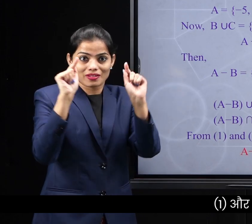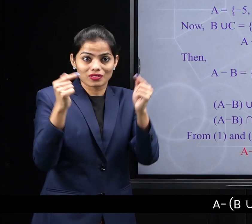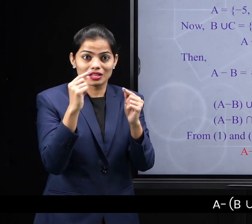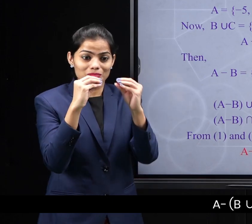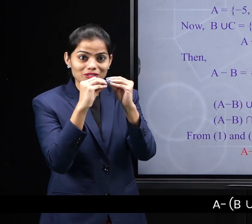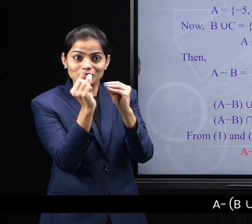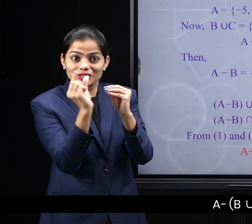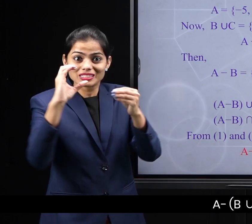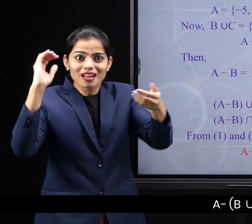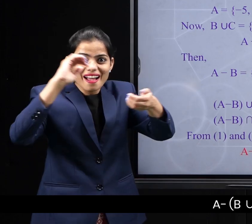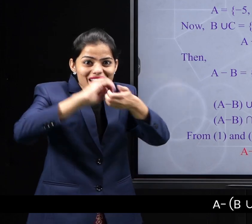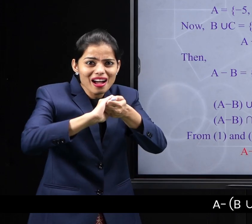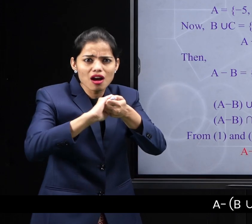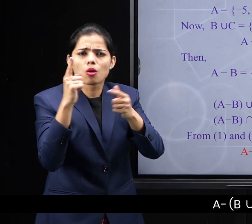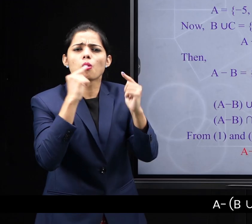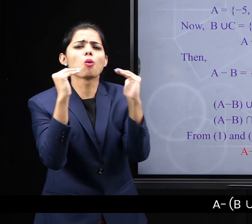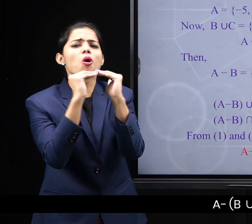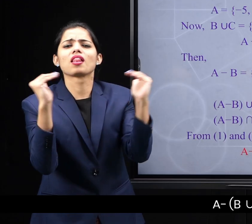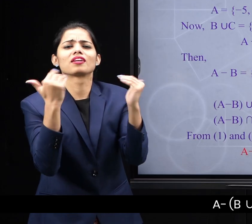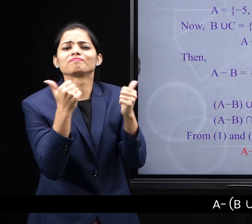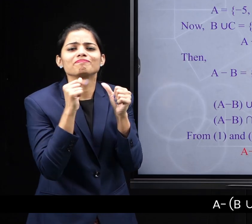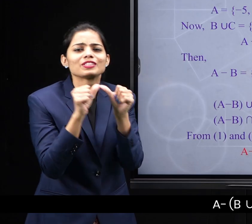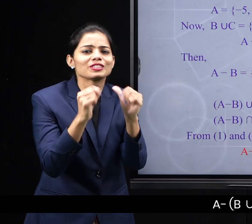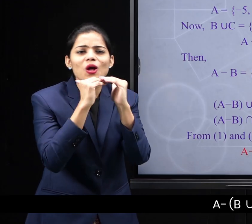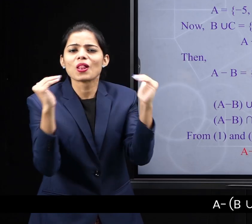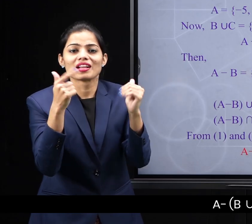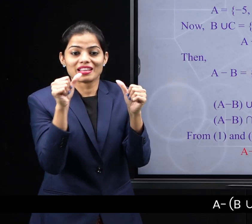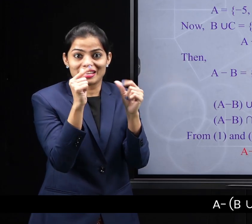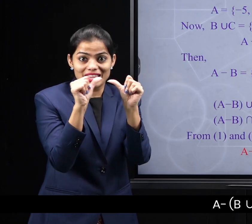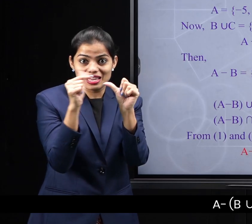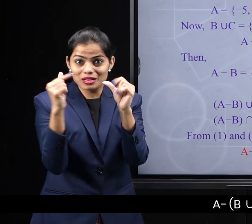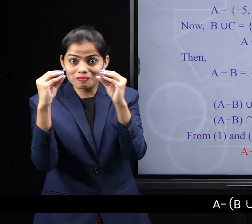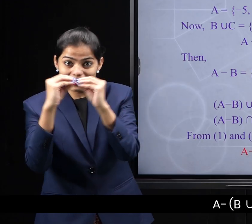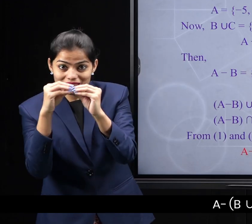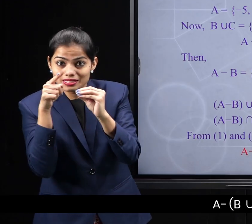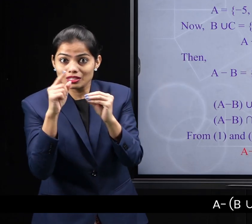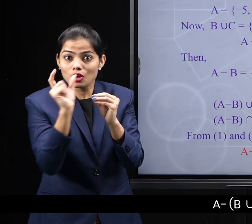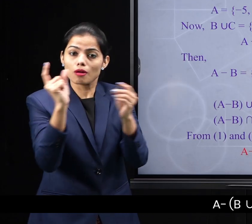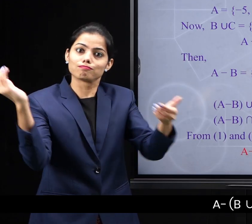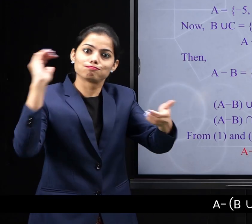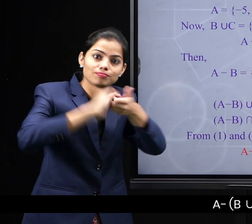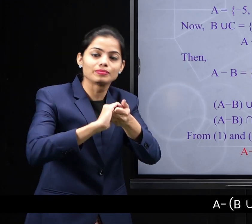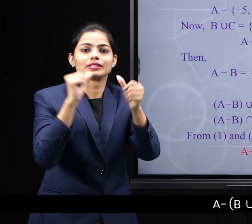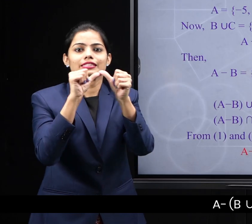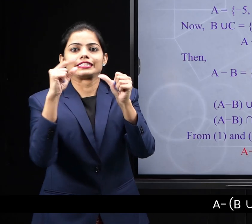A minus B union C is not equals to A minus B union A minus C.